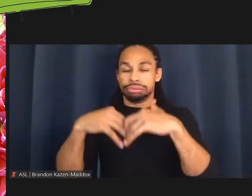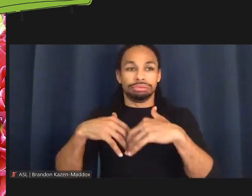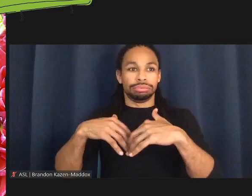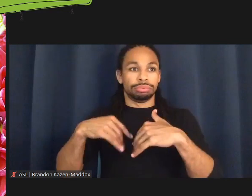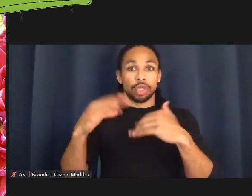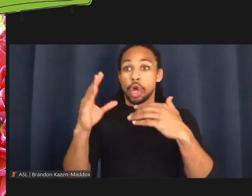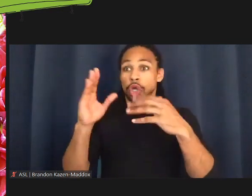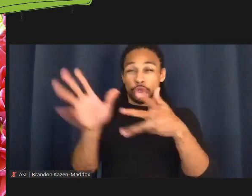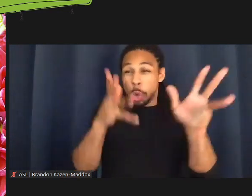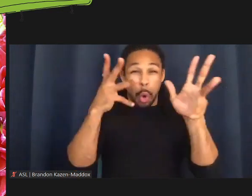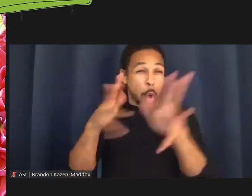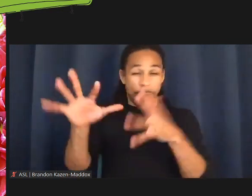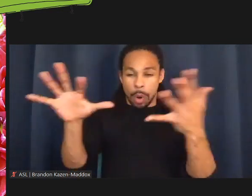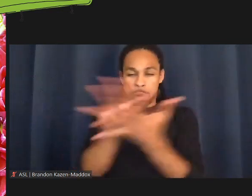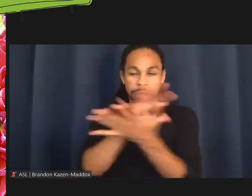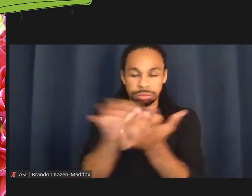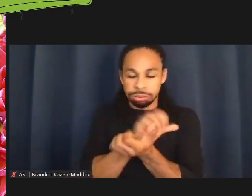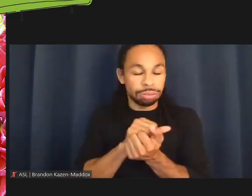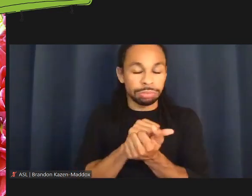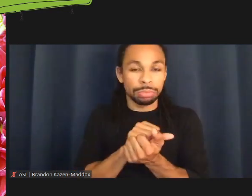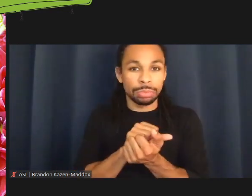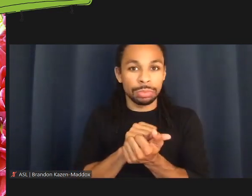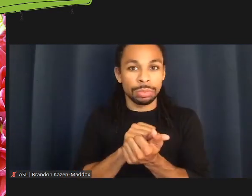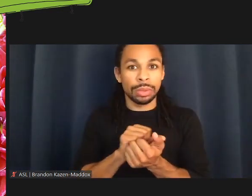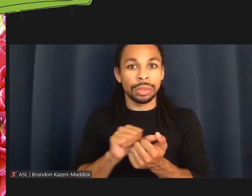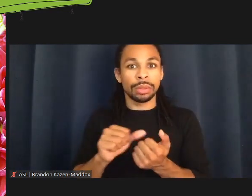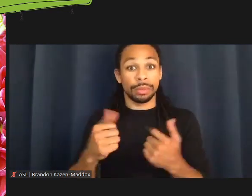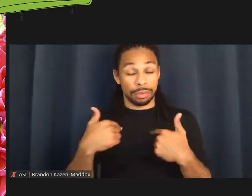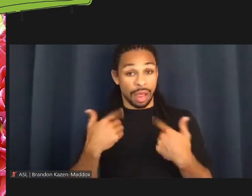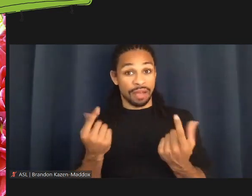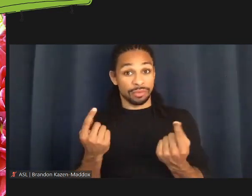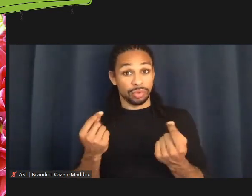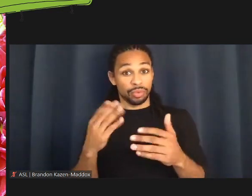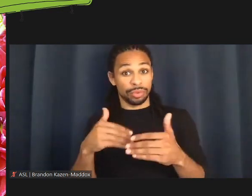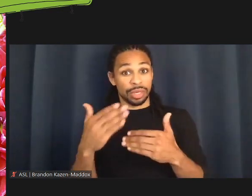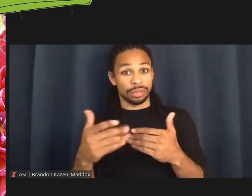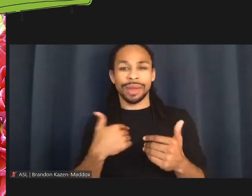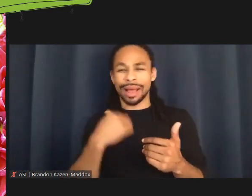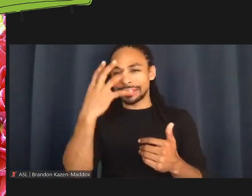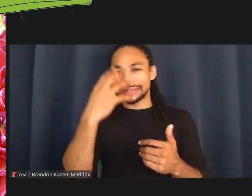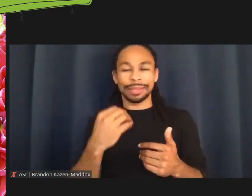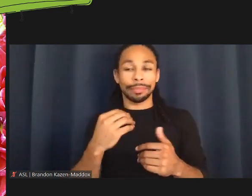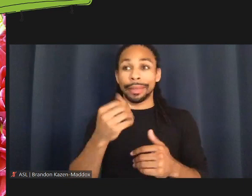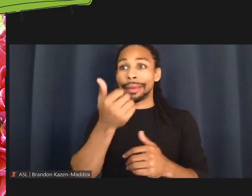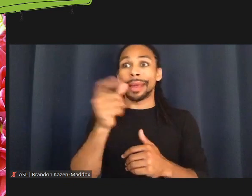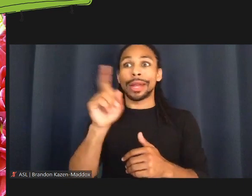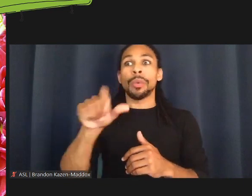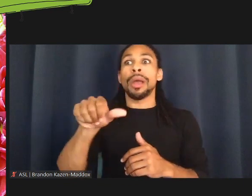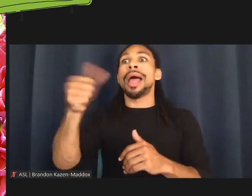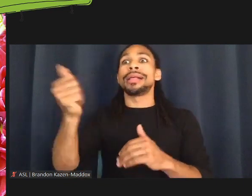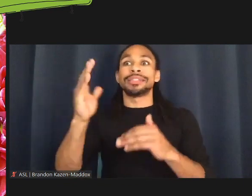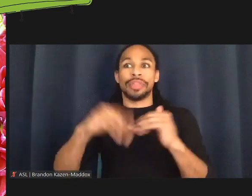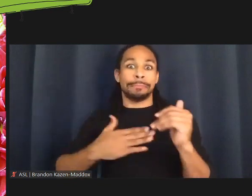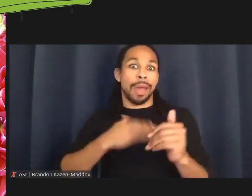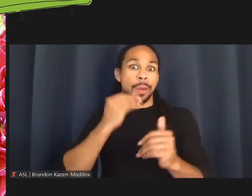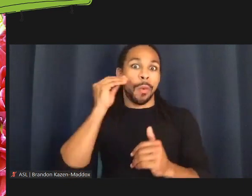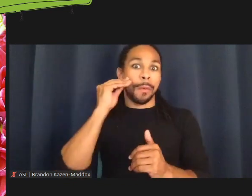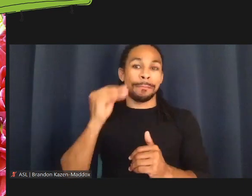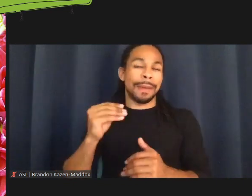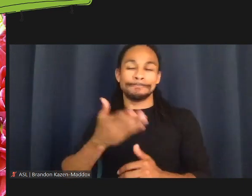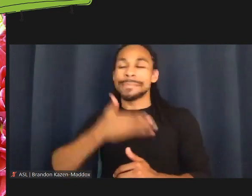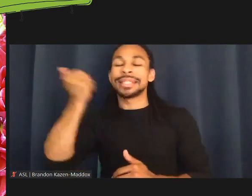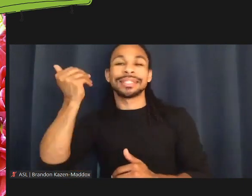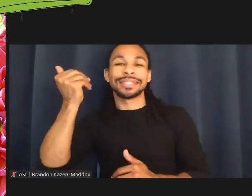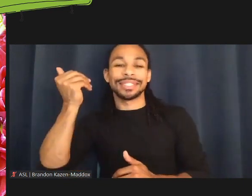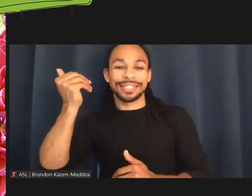next. I sleep best at anyone else's house. I like the ones that bees like. I